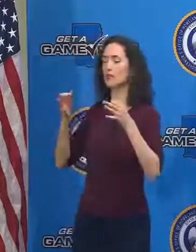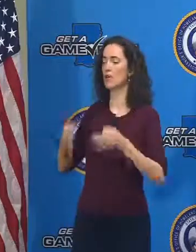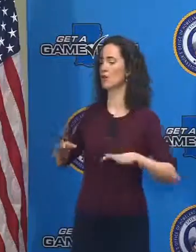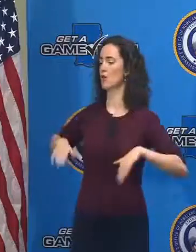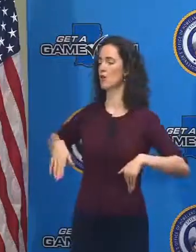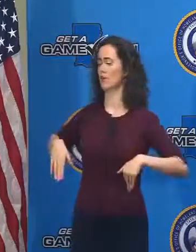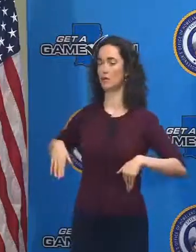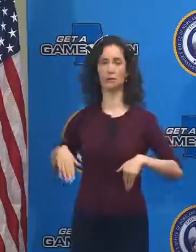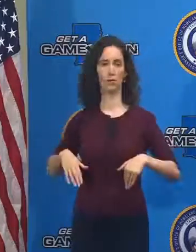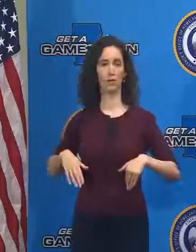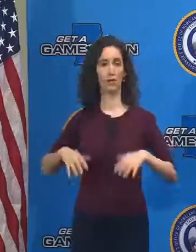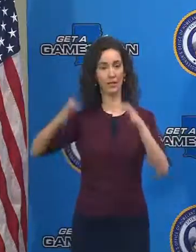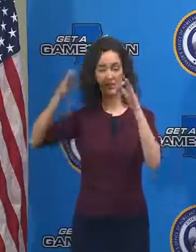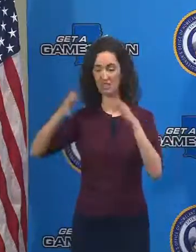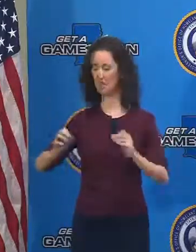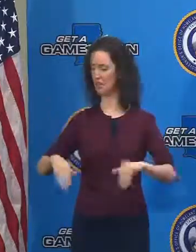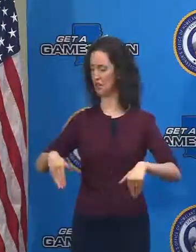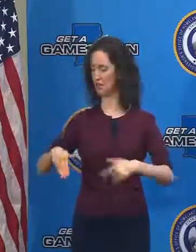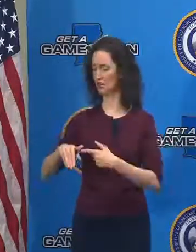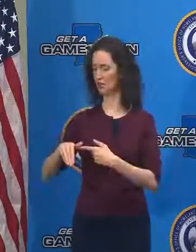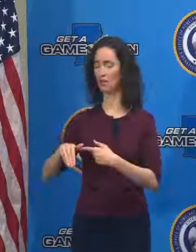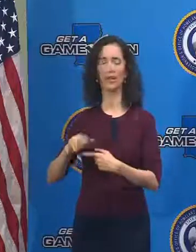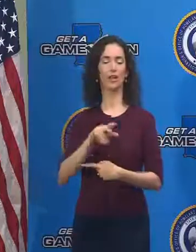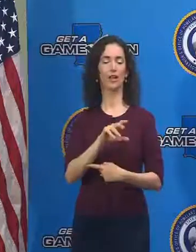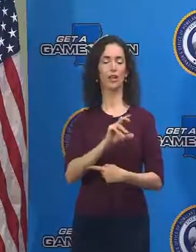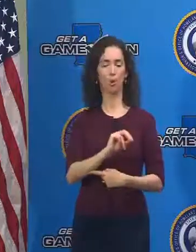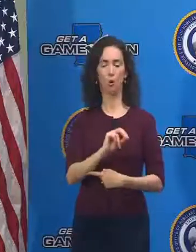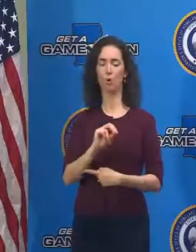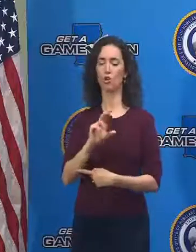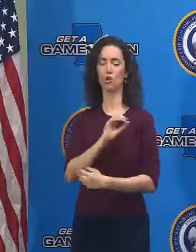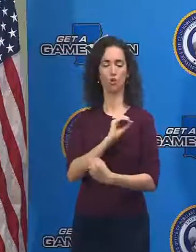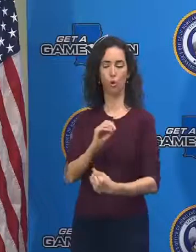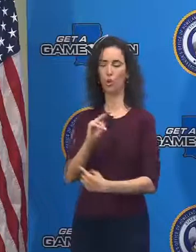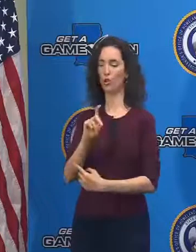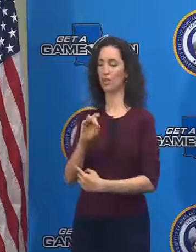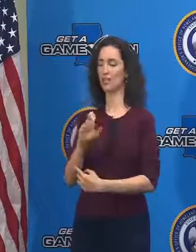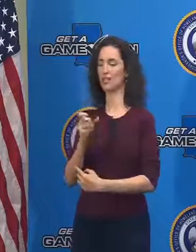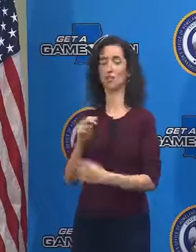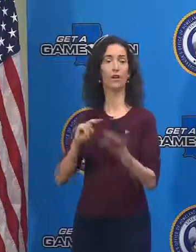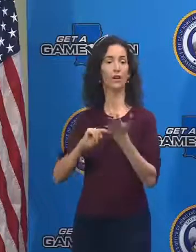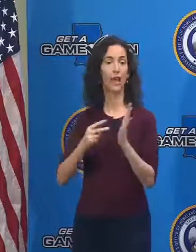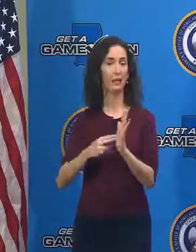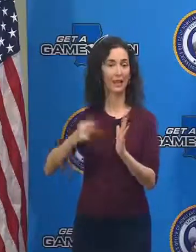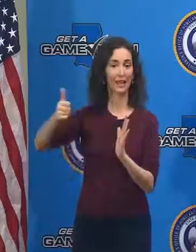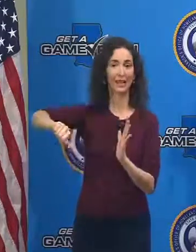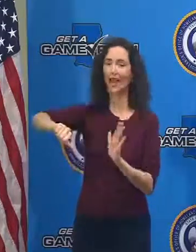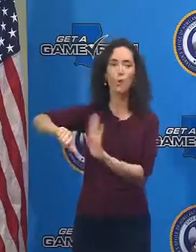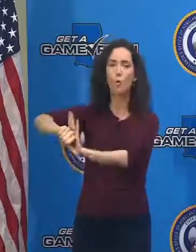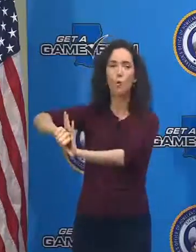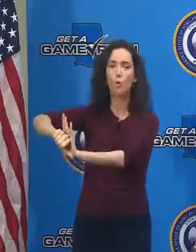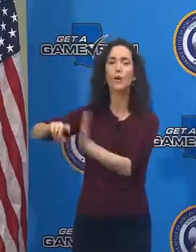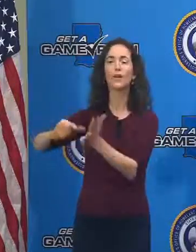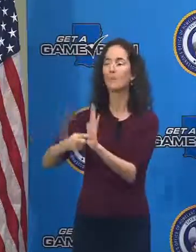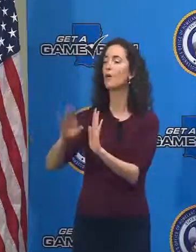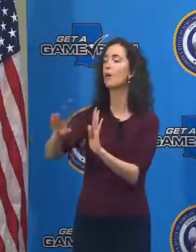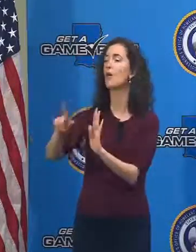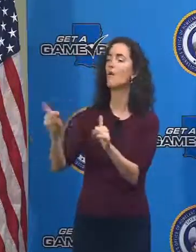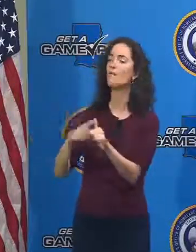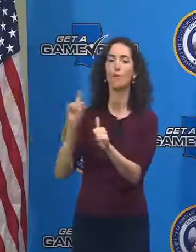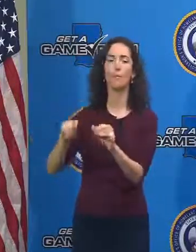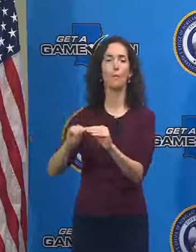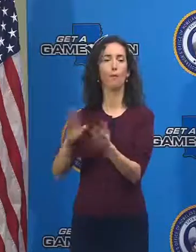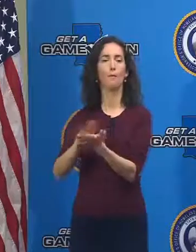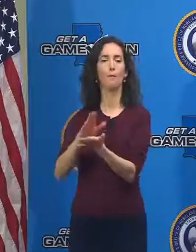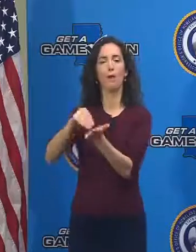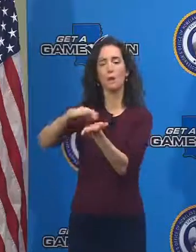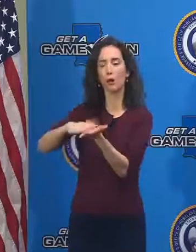does not mean that you've been denied. That just means we need that additional documentation for us to be able to make the determination on the types of assistance you may